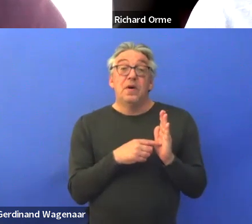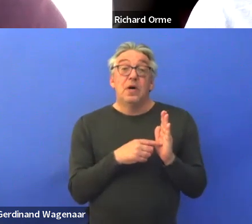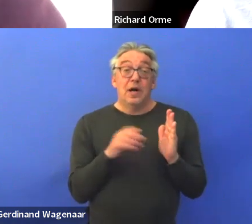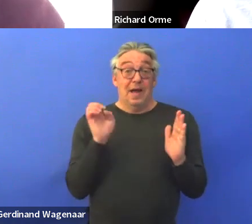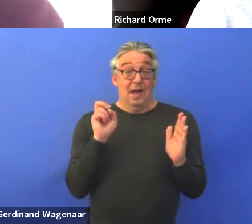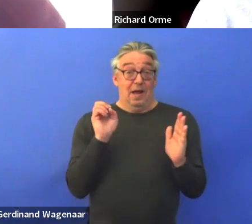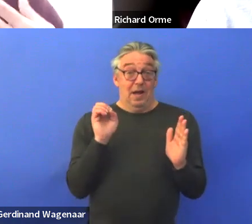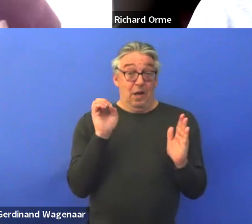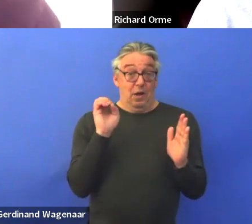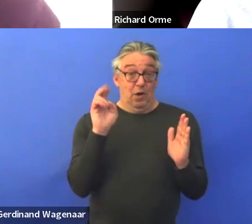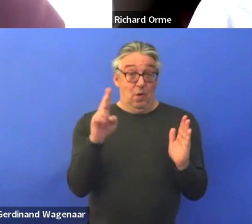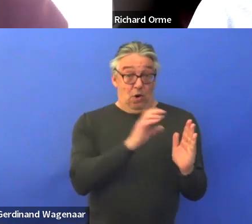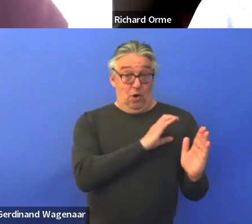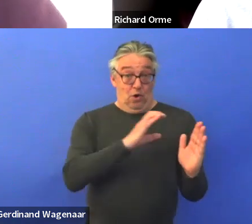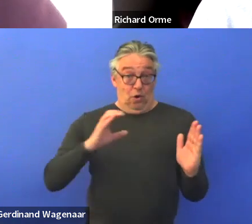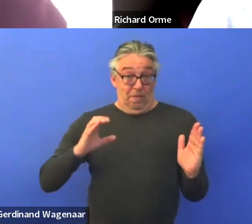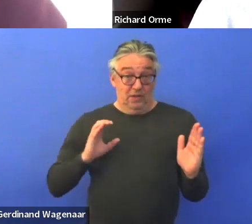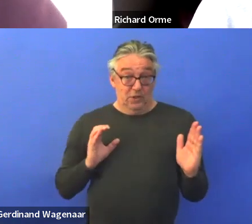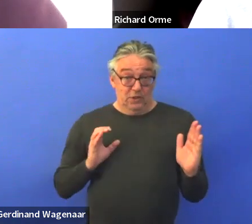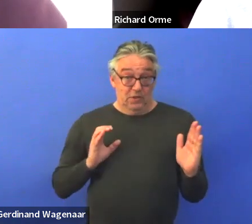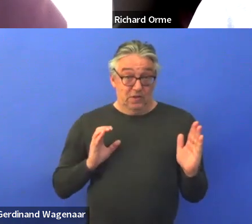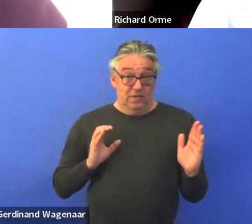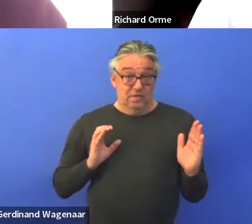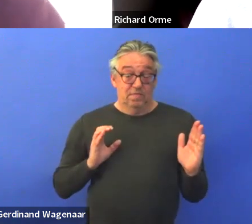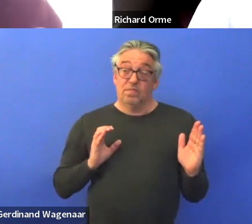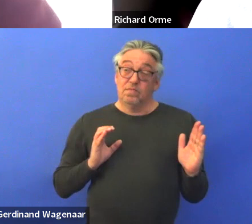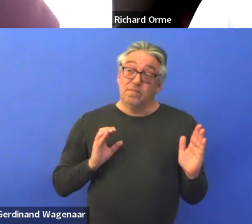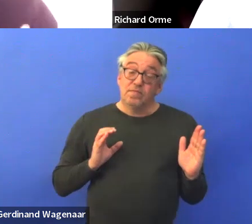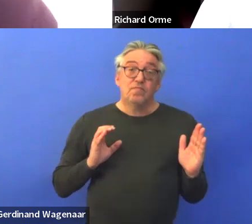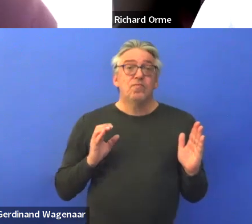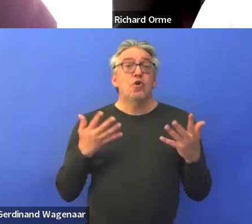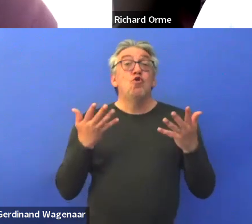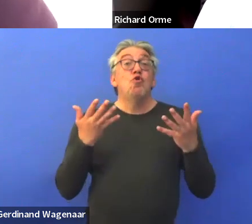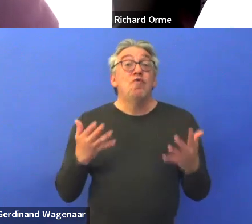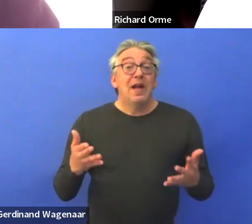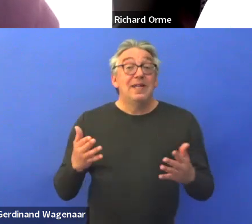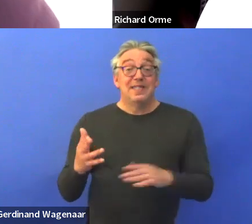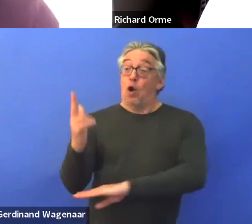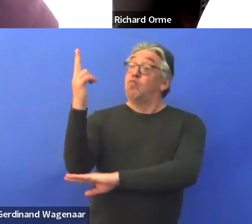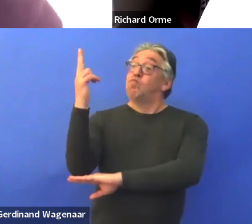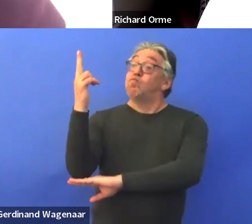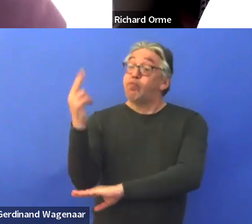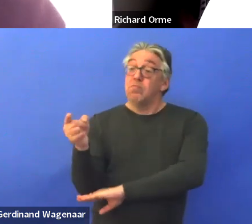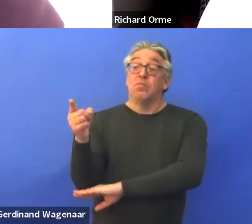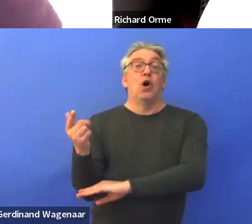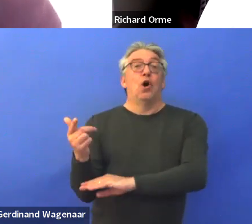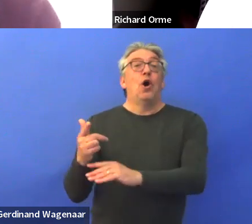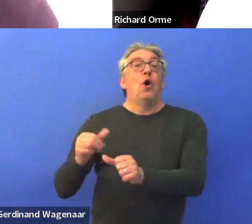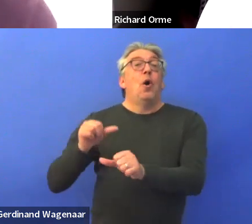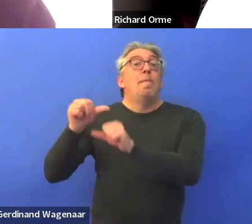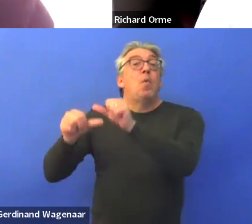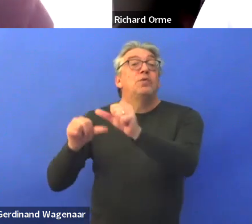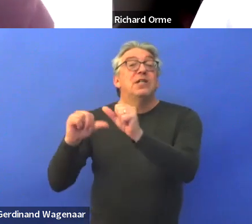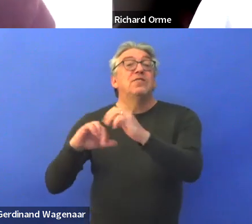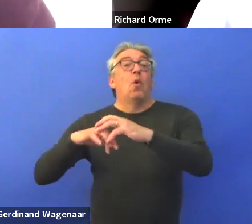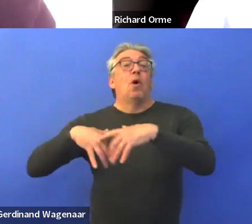Commission has initiated a standardization process, so to come up with standards for all the